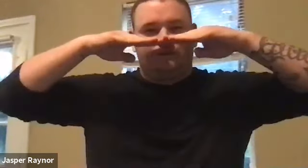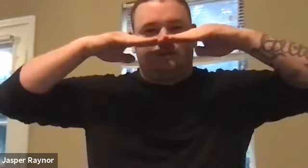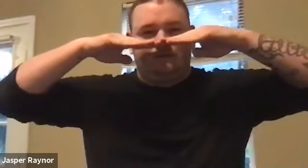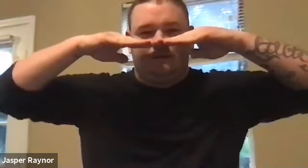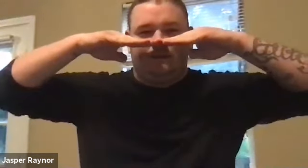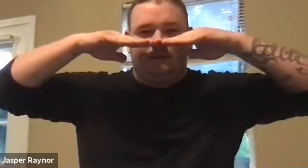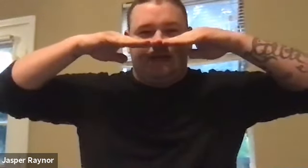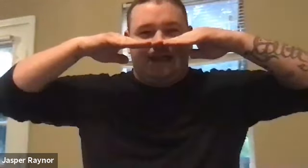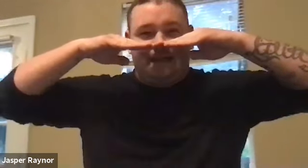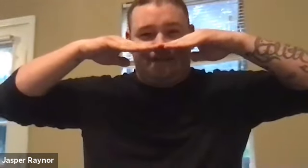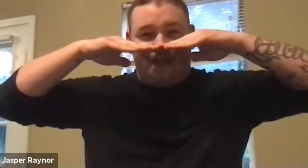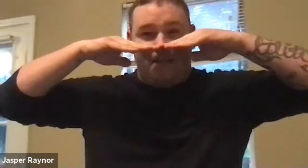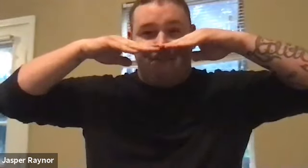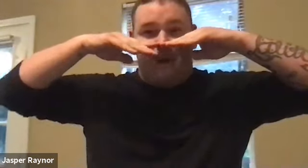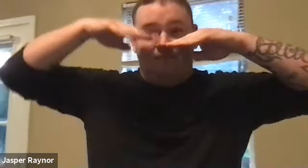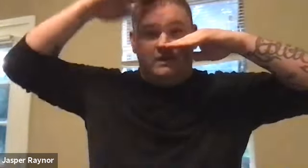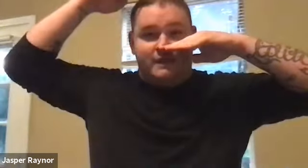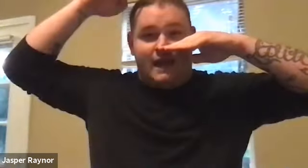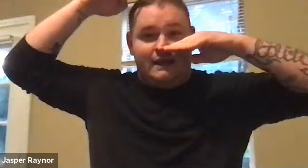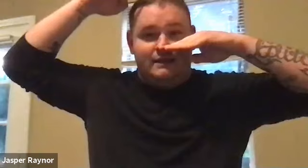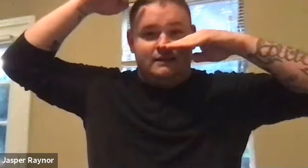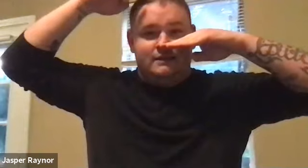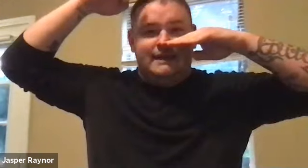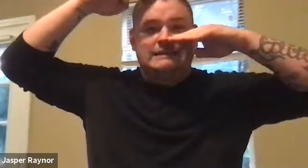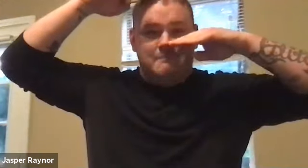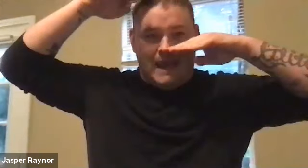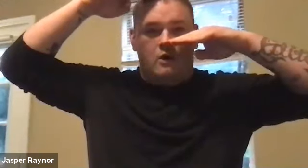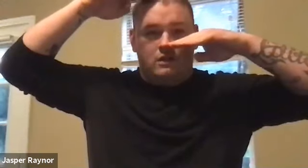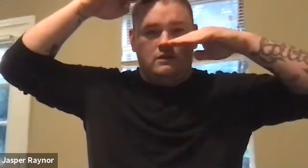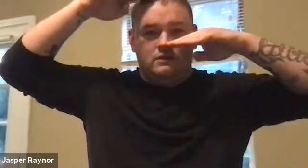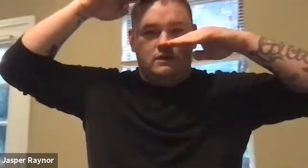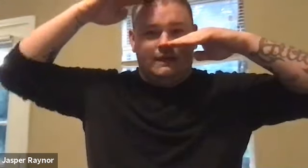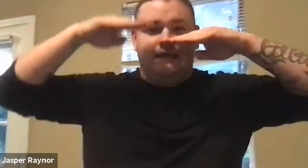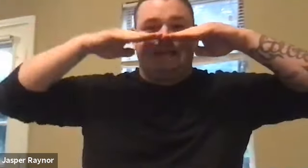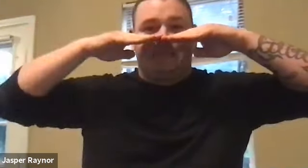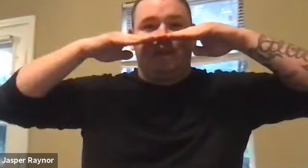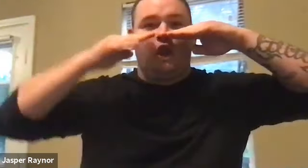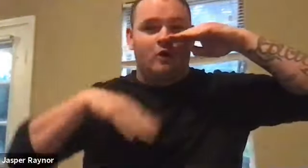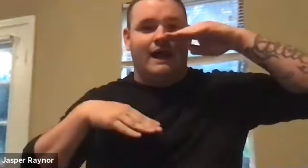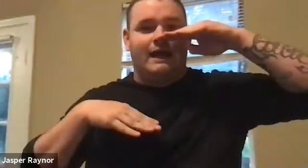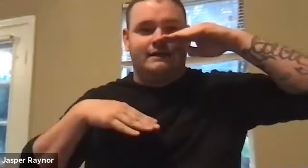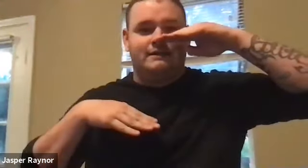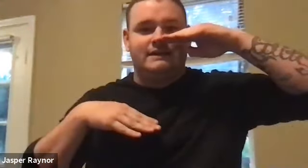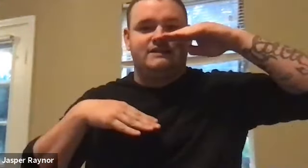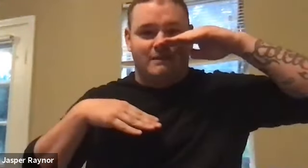nose, anything above the line is male. Anything below the line is female.